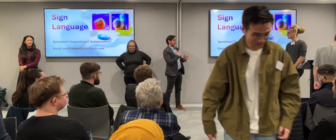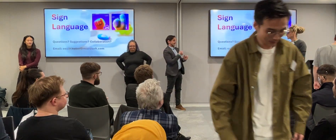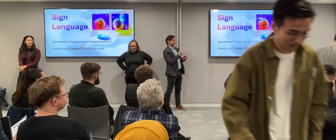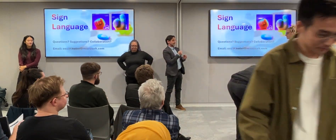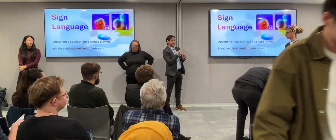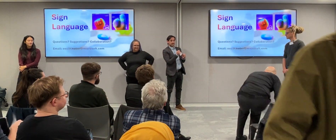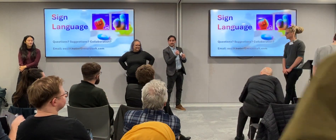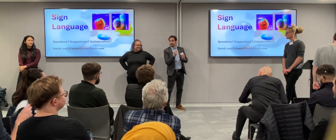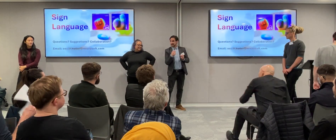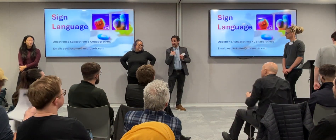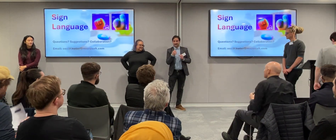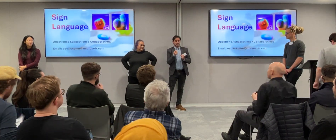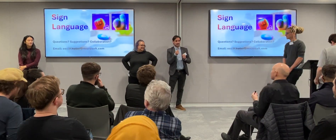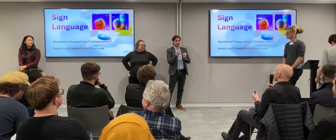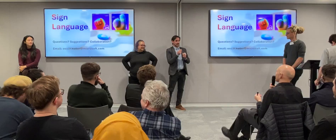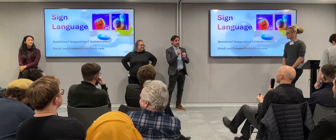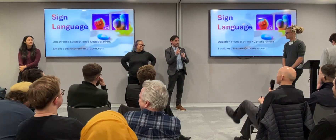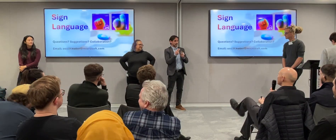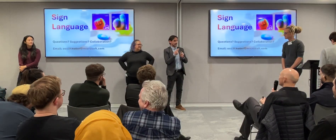you go.